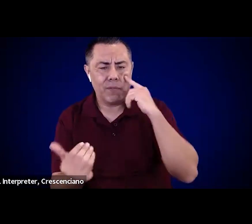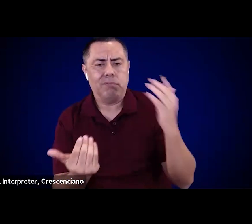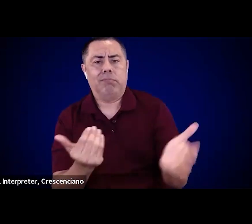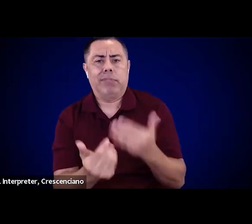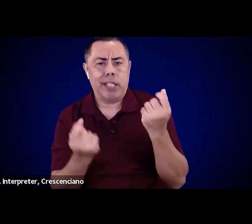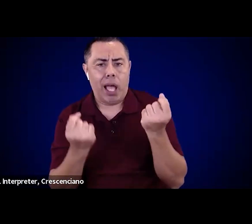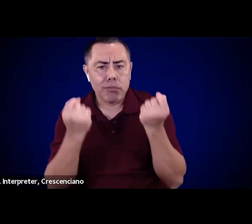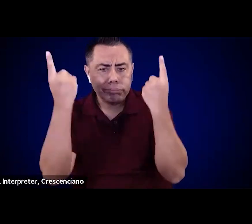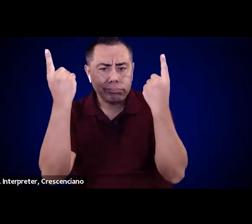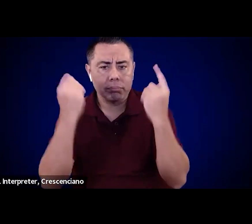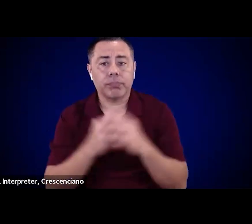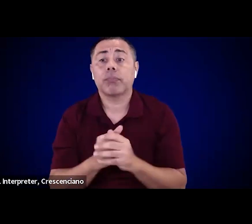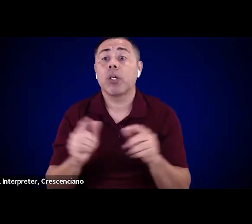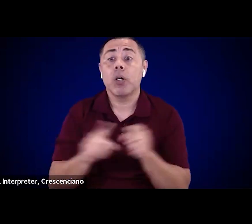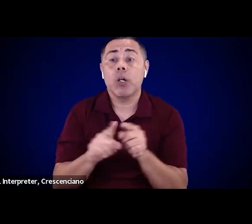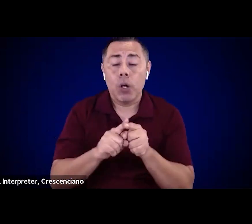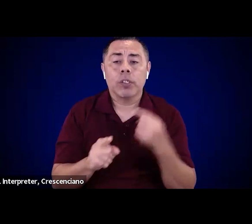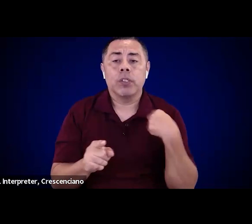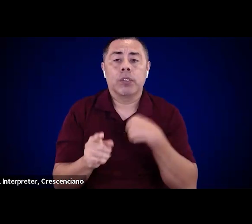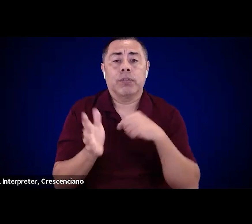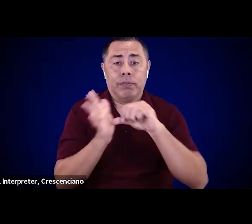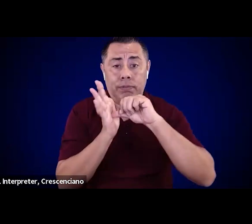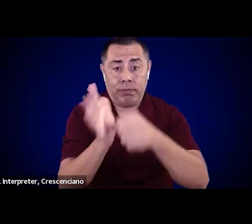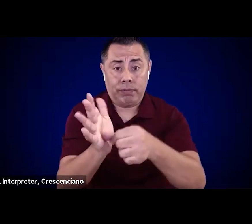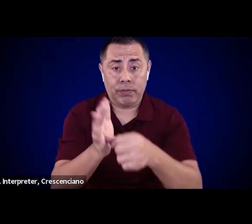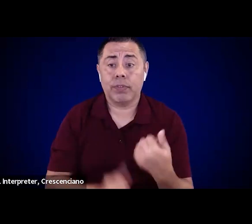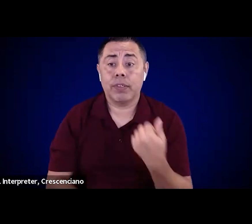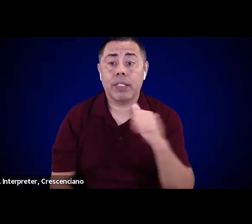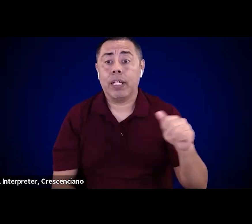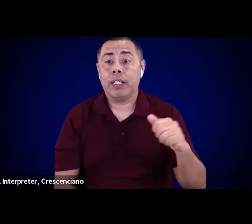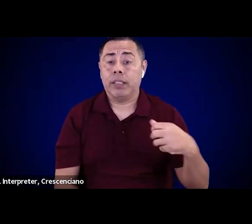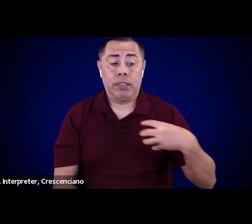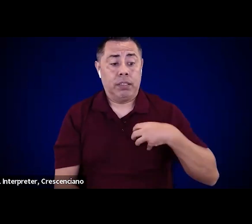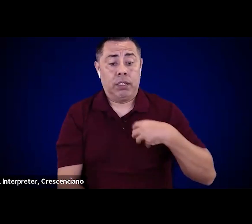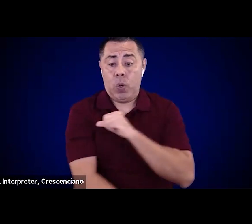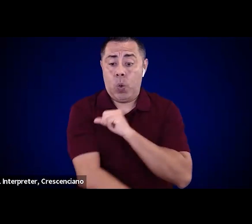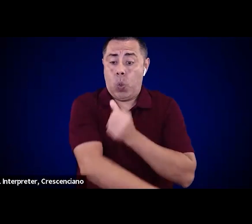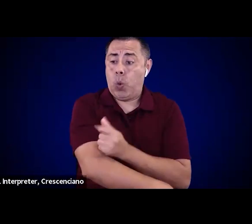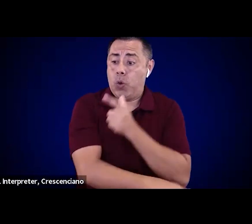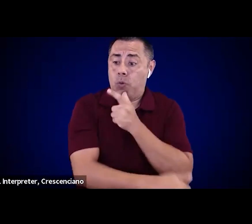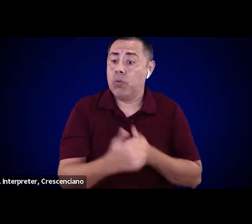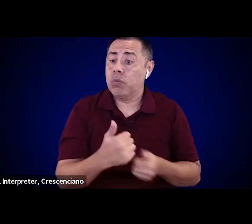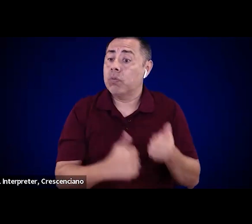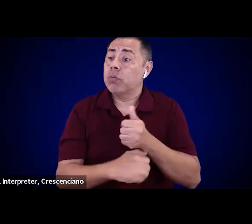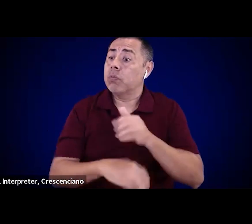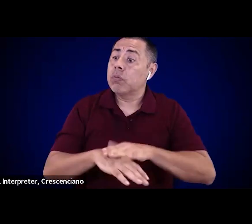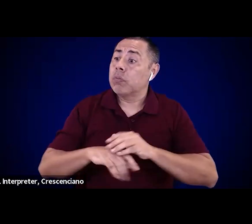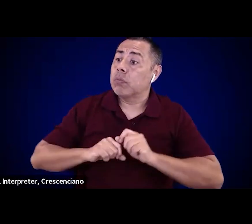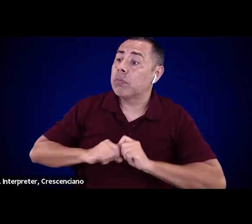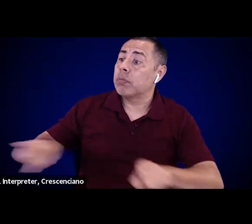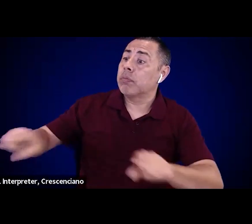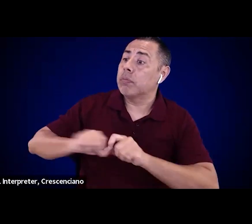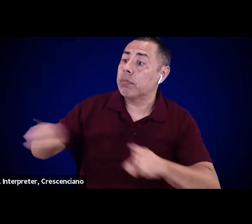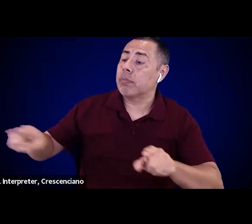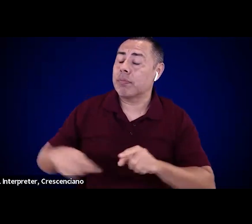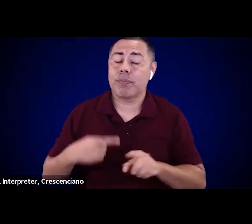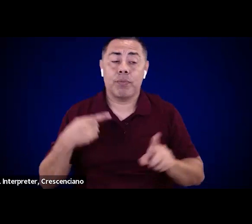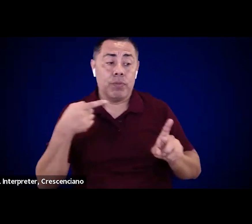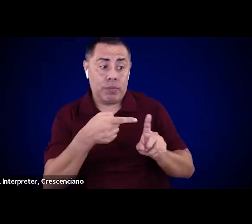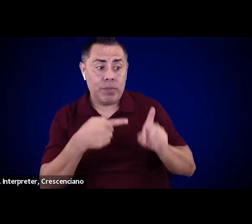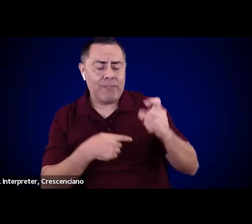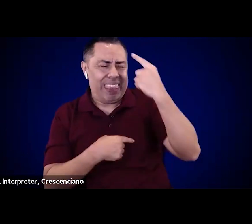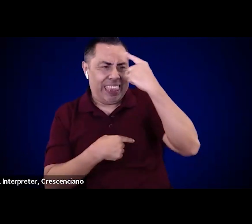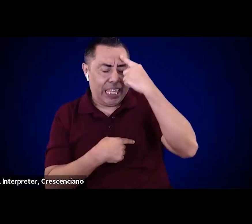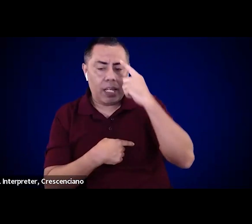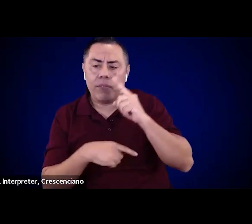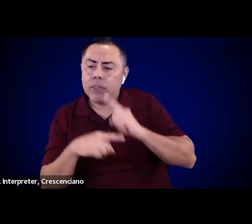of having alerting authorities consider the needs of those individuals in the community. And we use our robust network